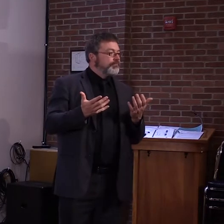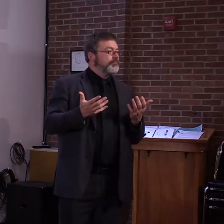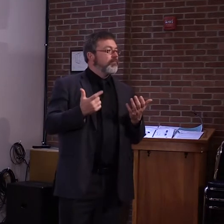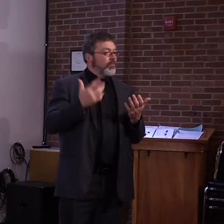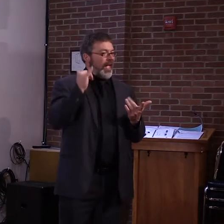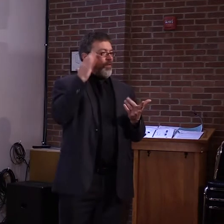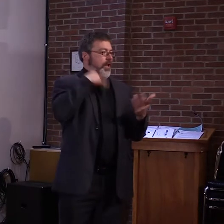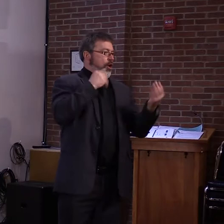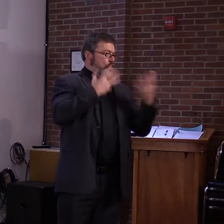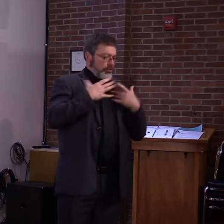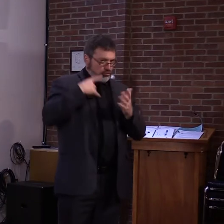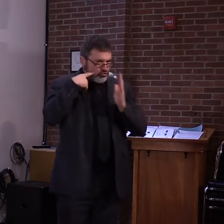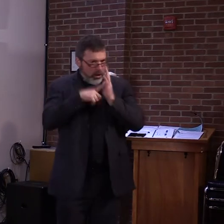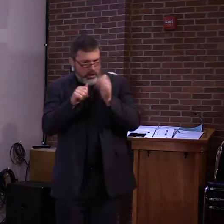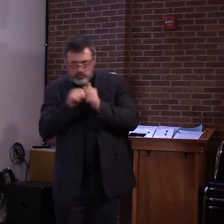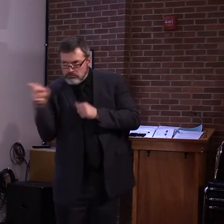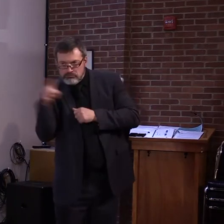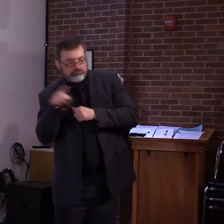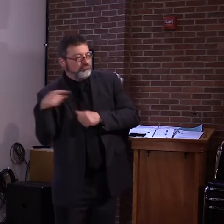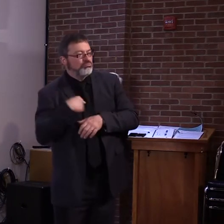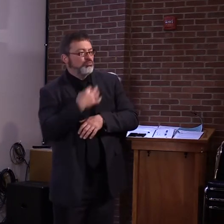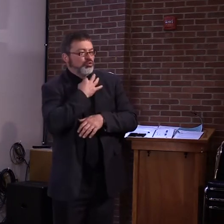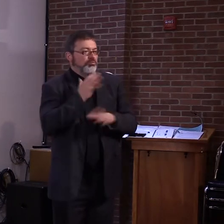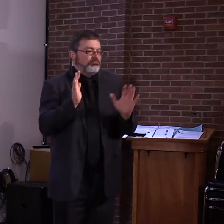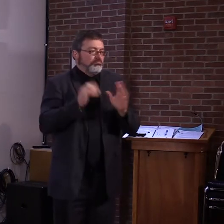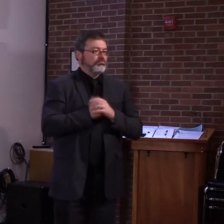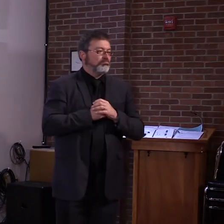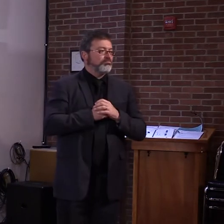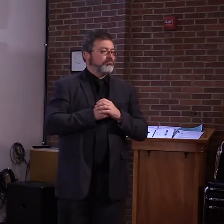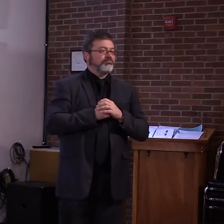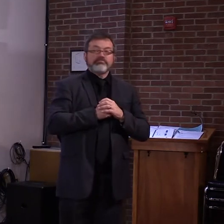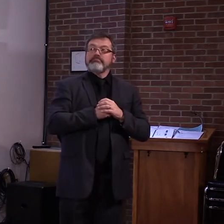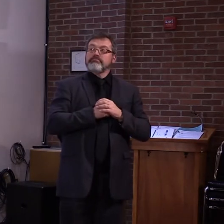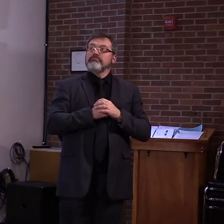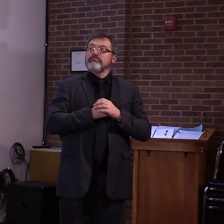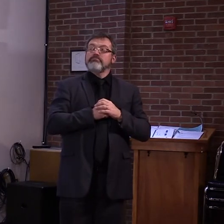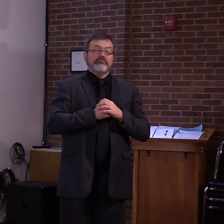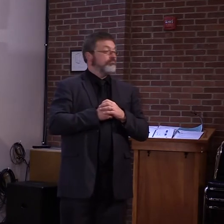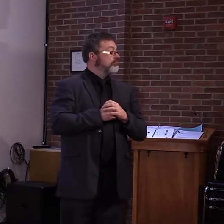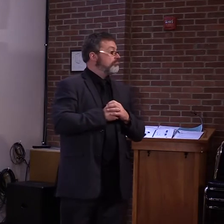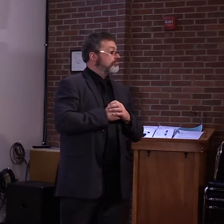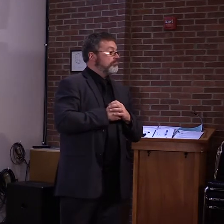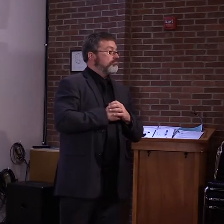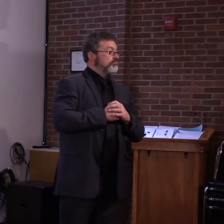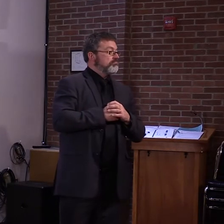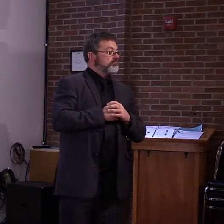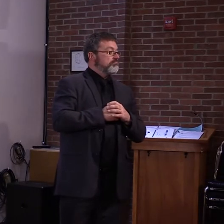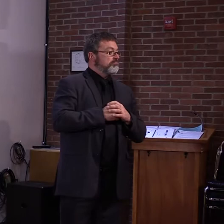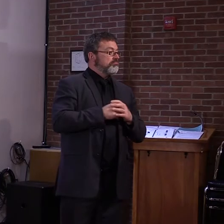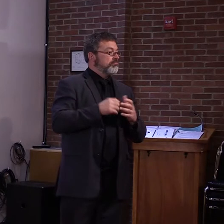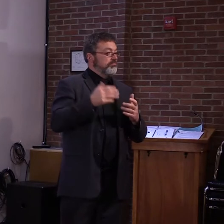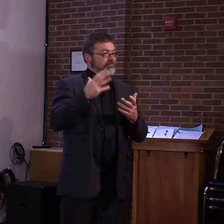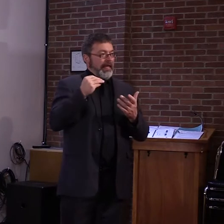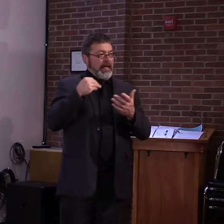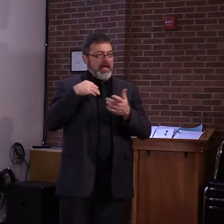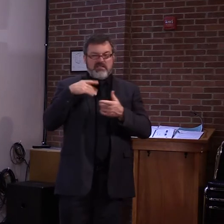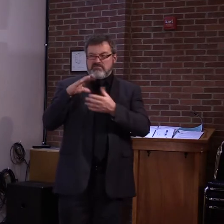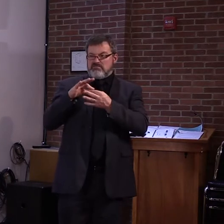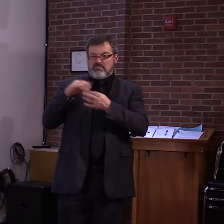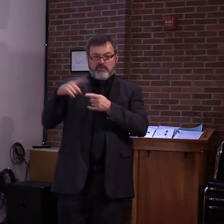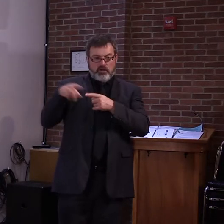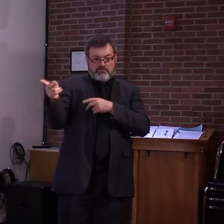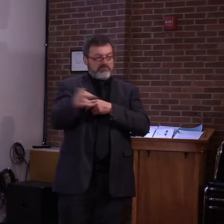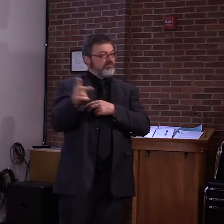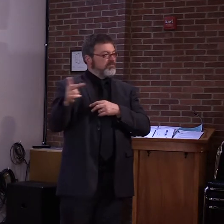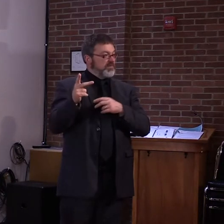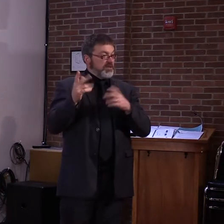from students, even though, you know, I've heard from you guys many assurances that you know, if someone has